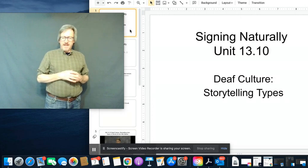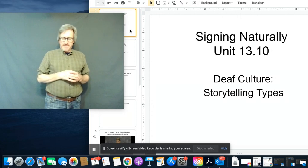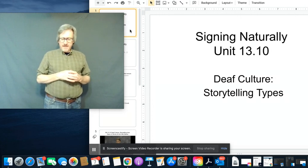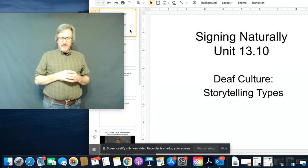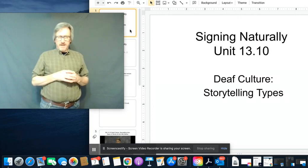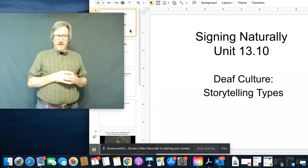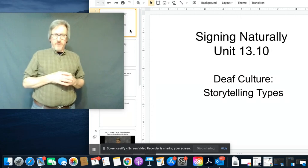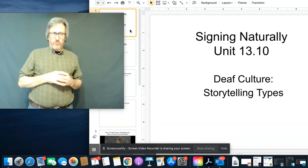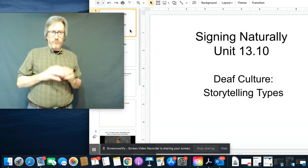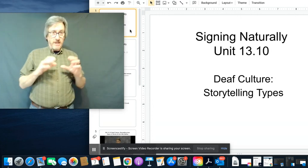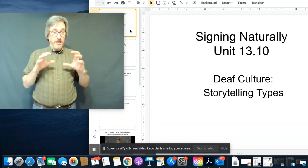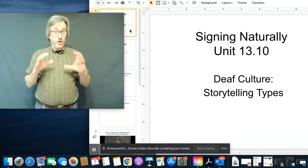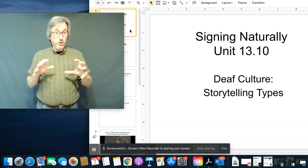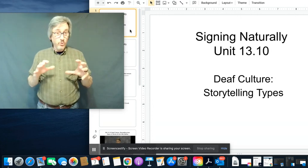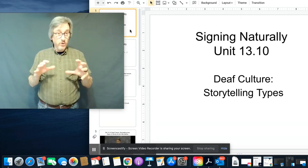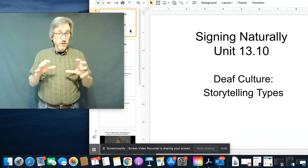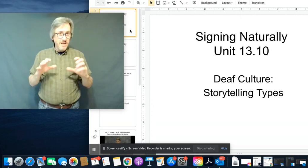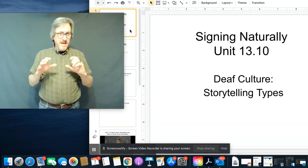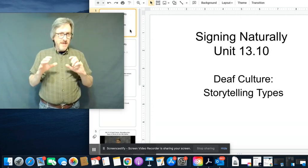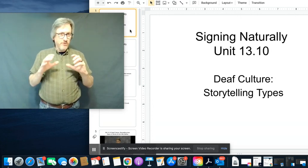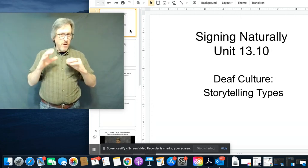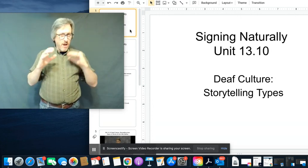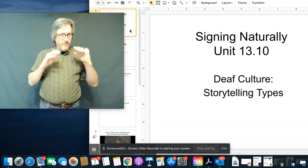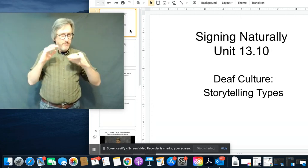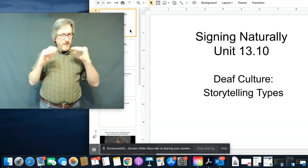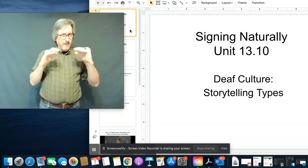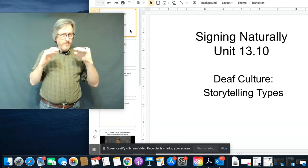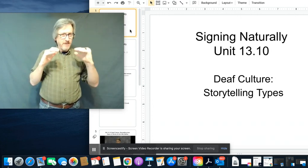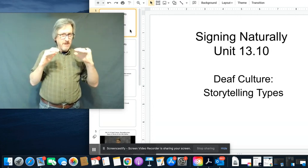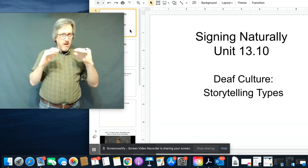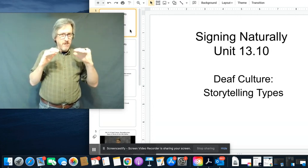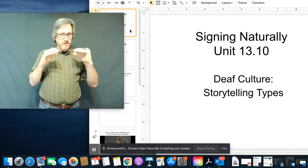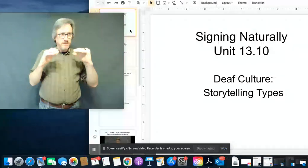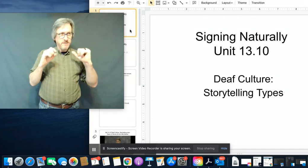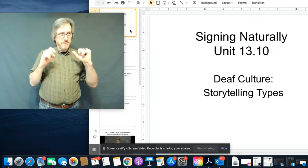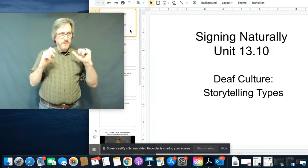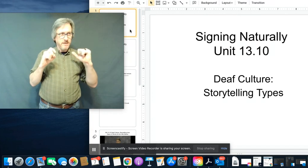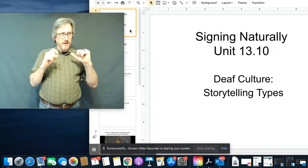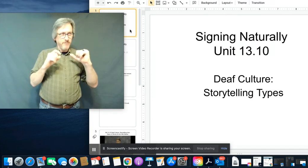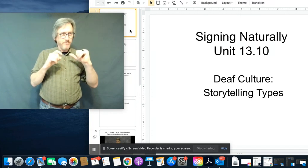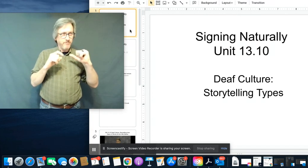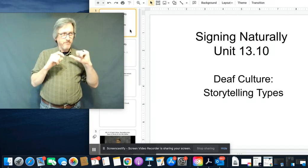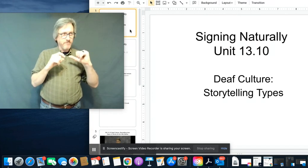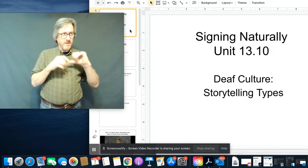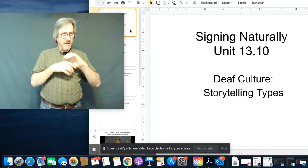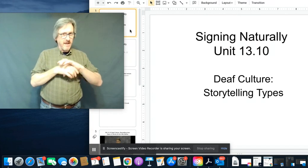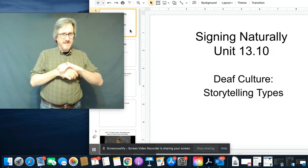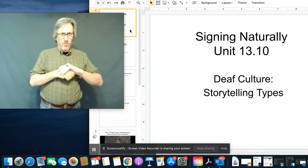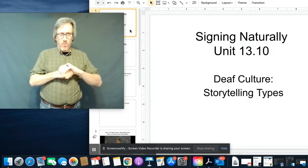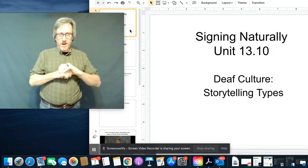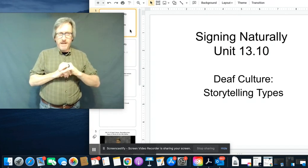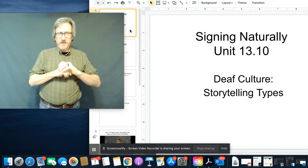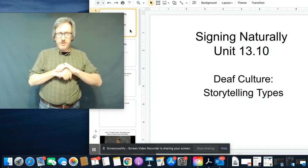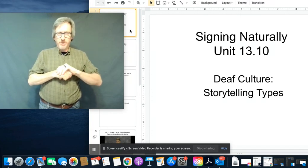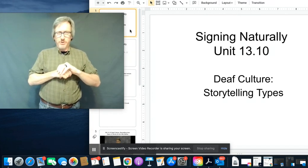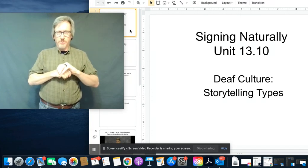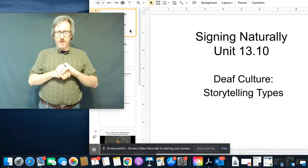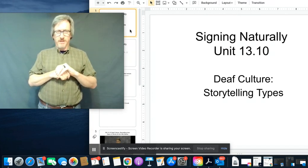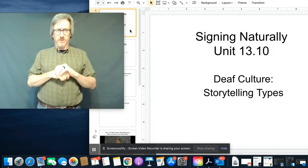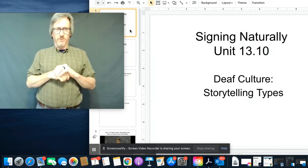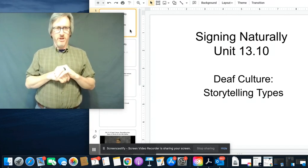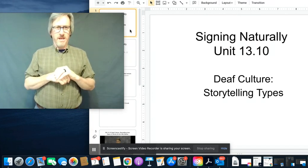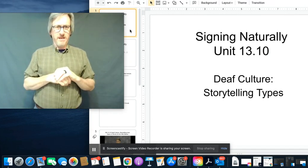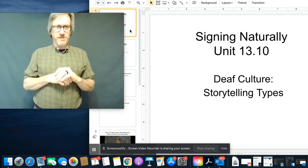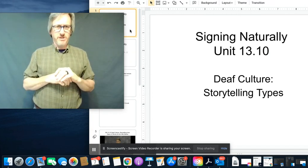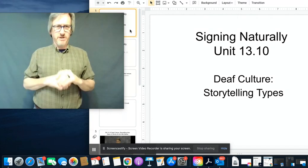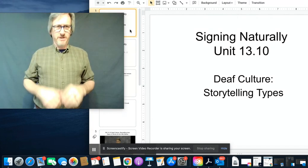I think that they're really cool. They're a bit beyond ASL 1 and 2. I think the